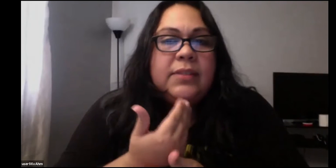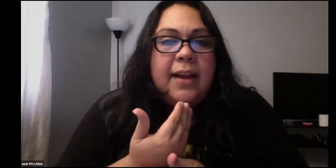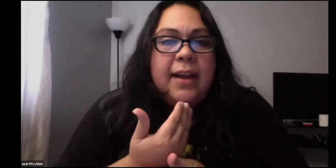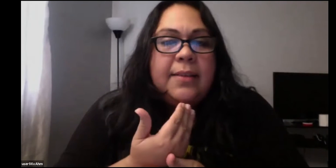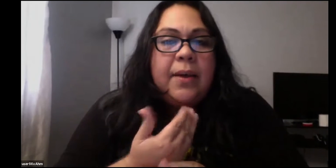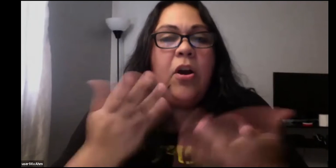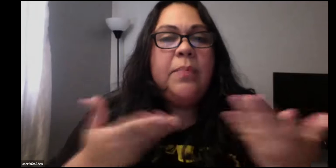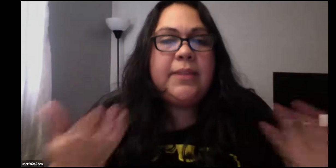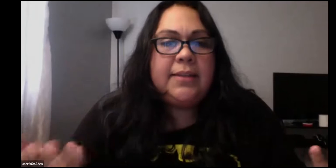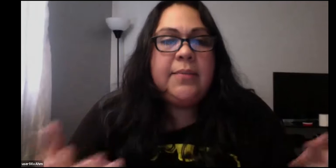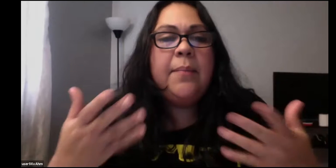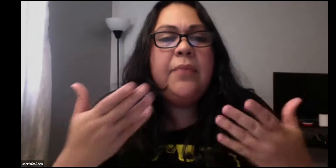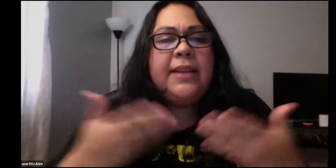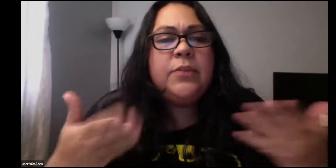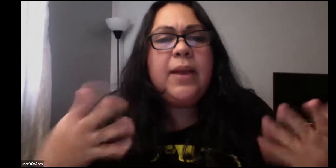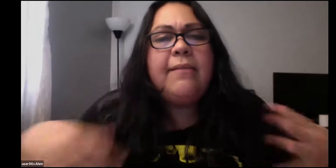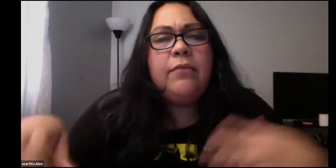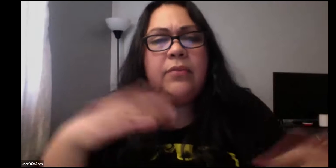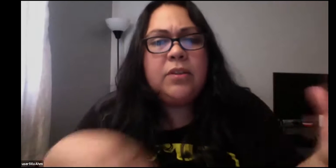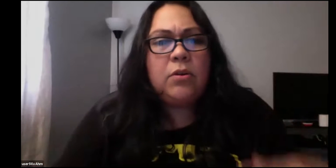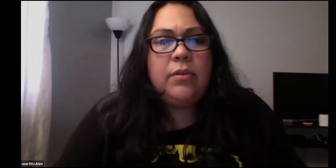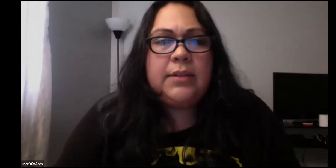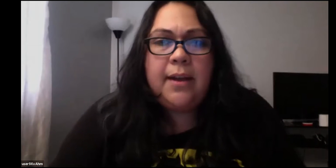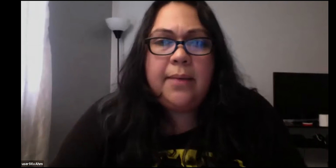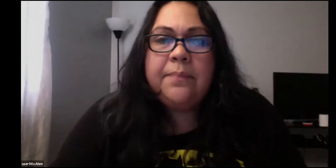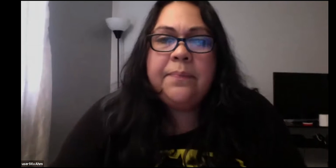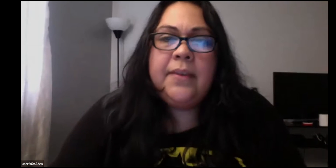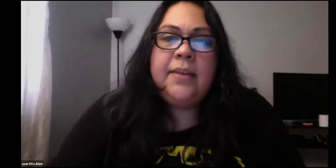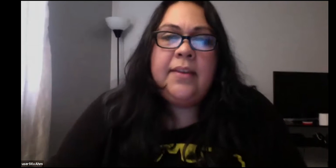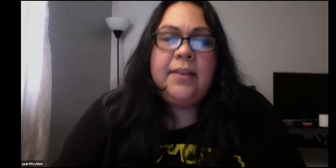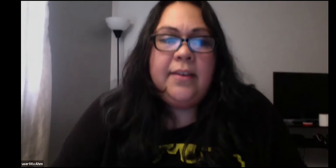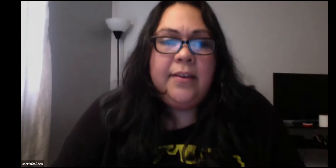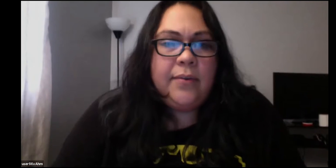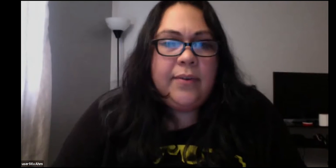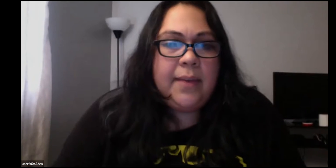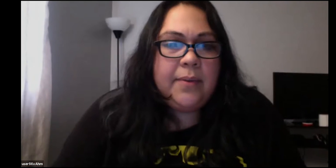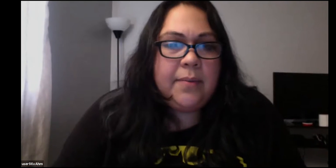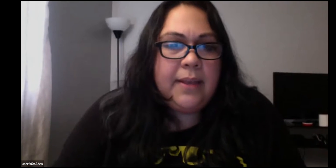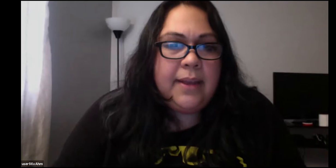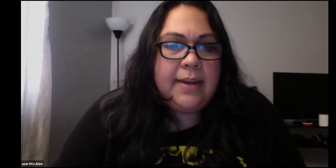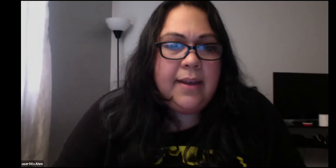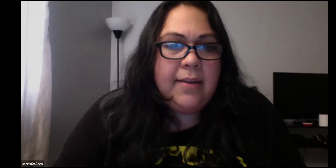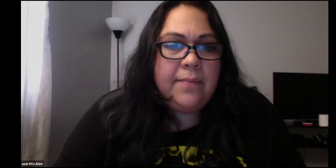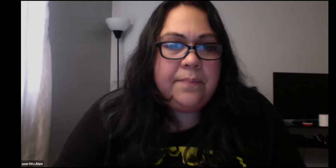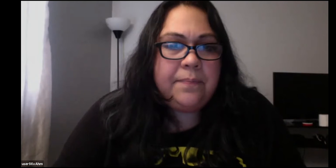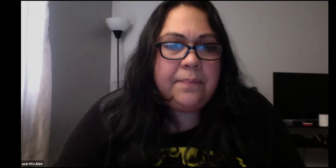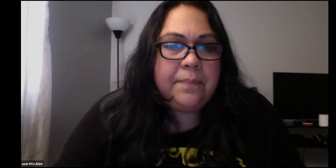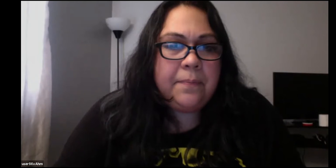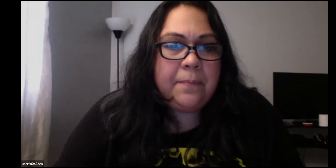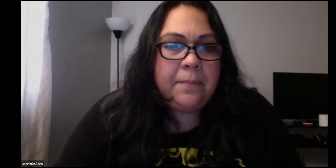signs about objects, about things we have around us all the time. Okay, I'm gonna play it now.